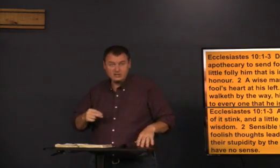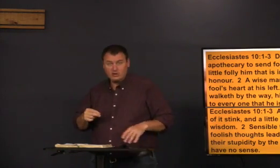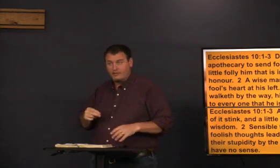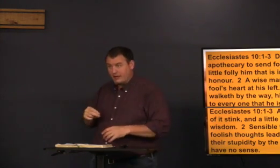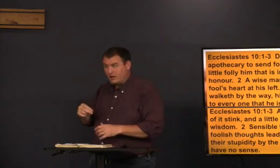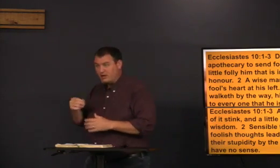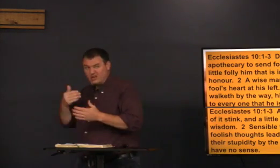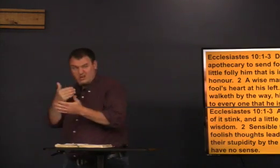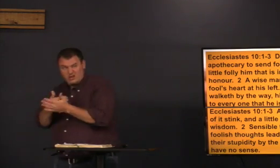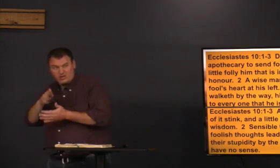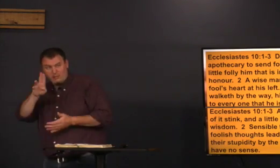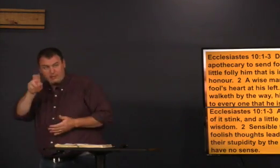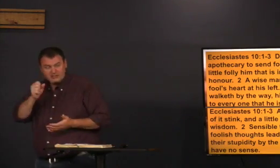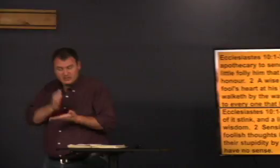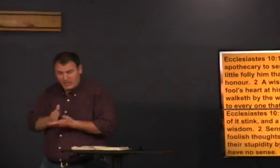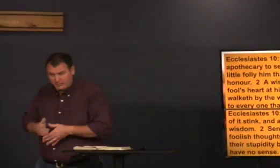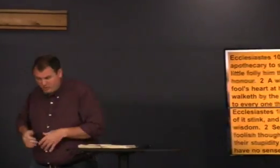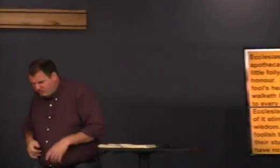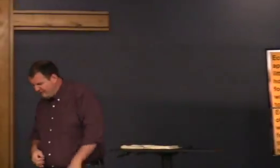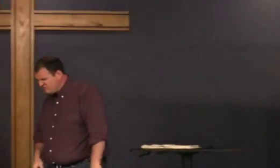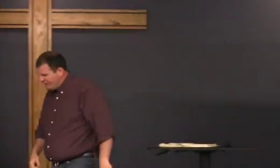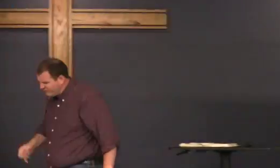over there, near the bus stop,